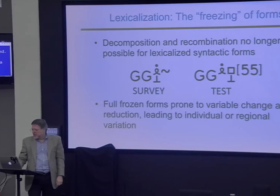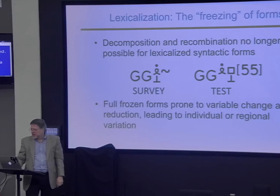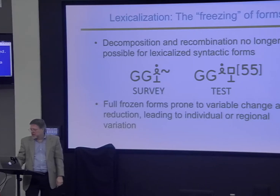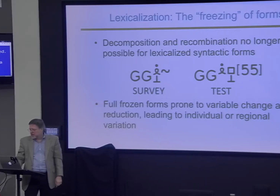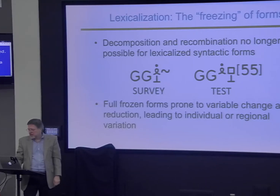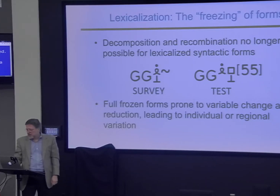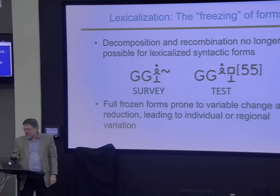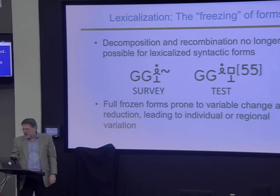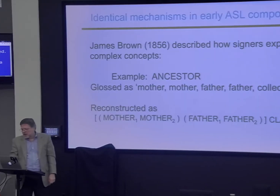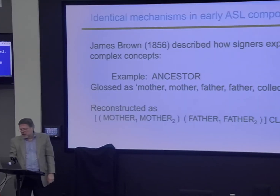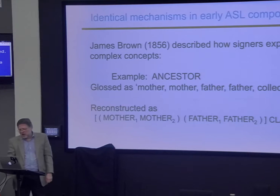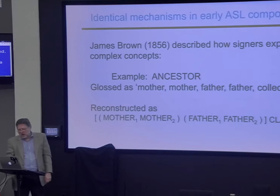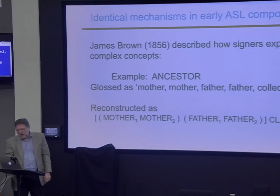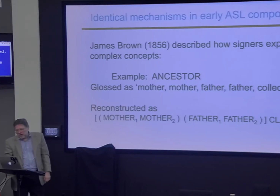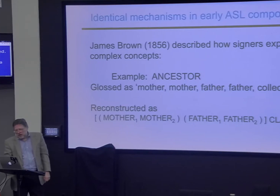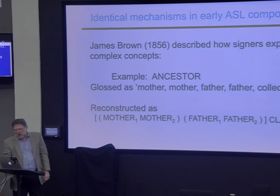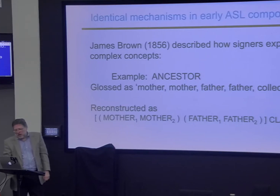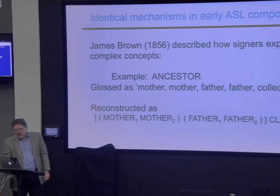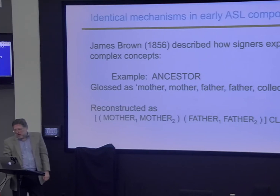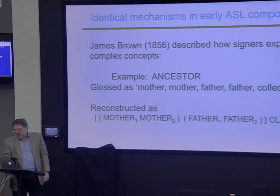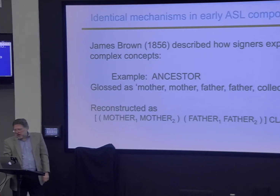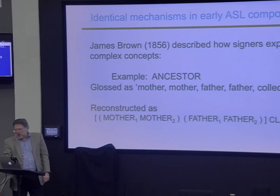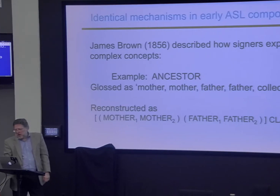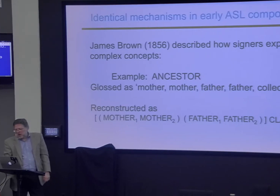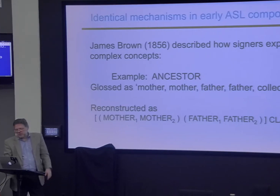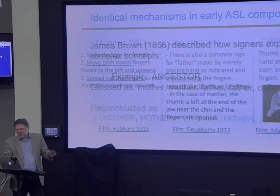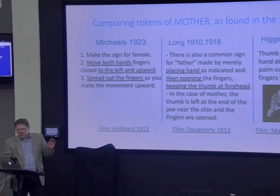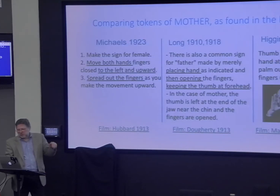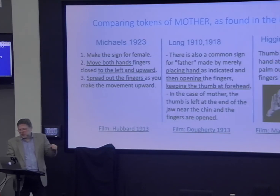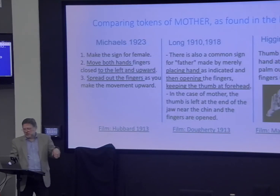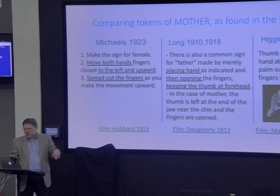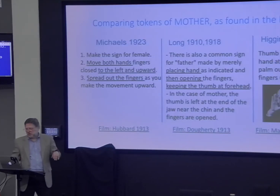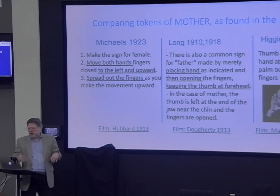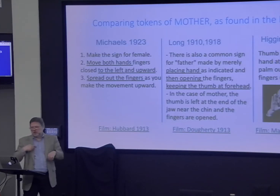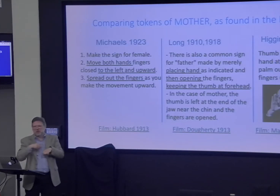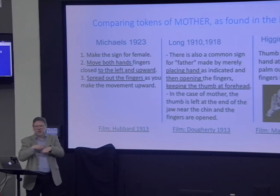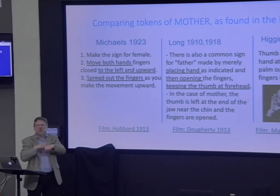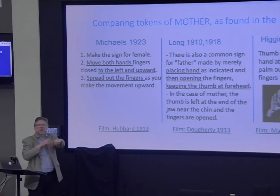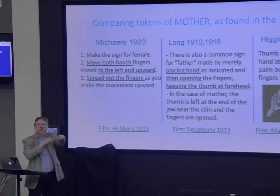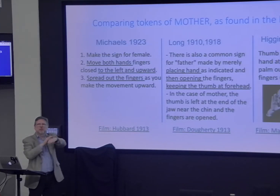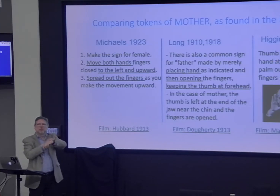point that sign became frozen in that dialect or in that area.